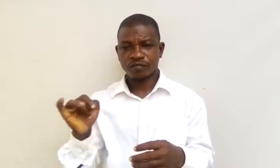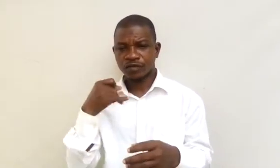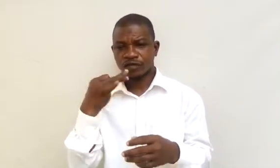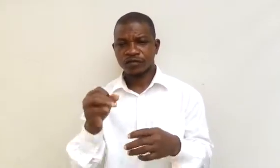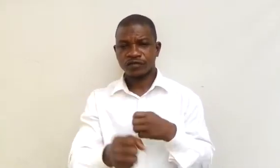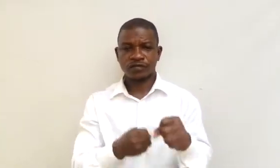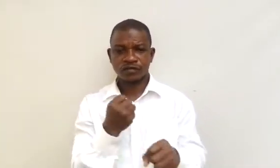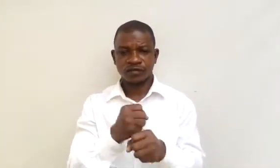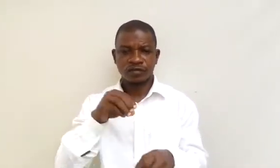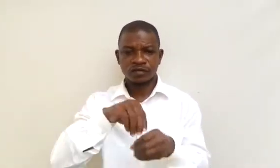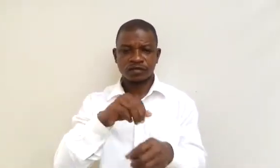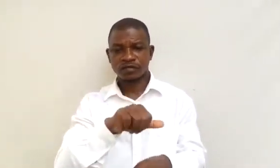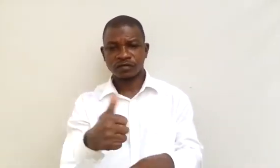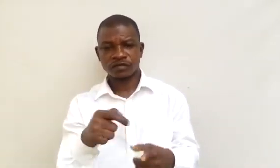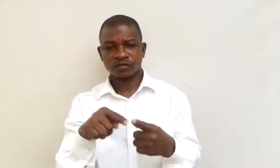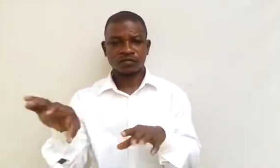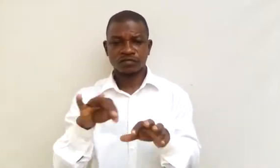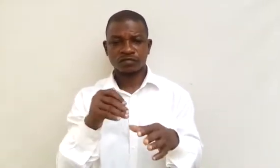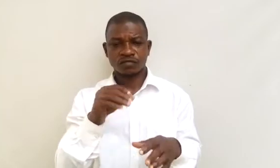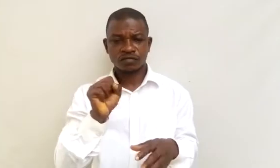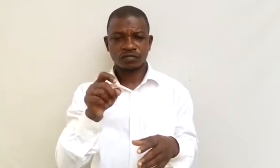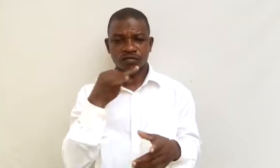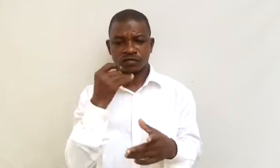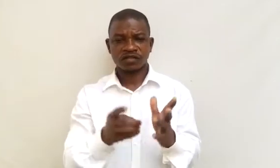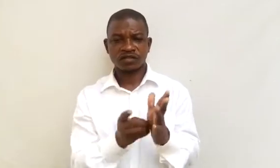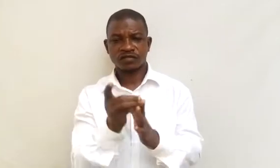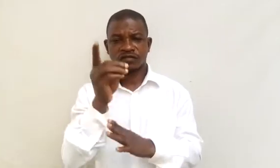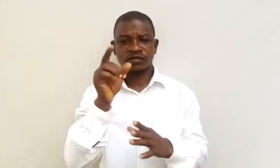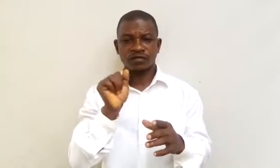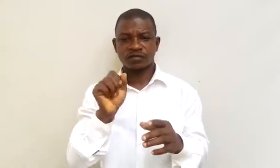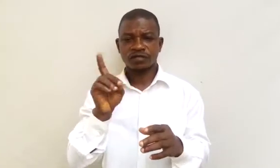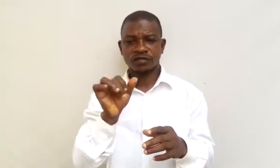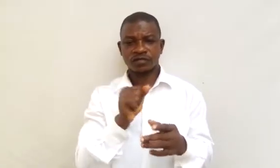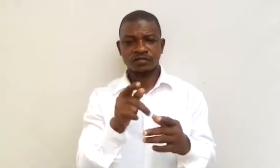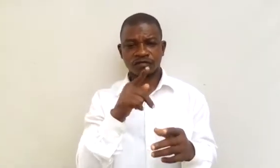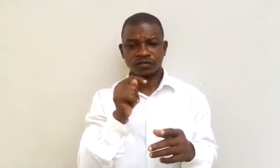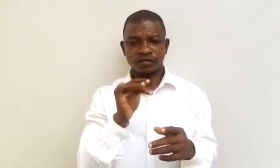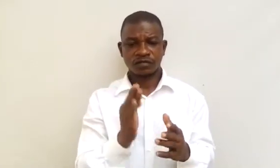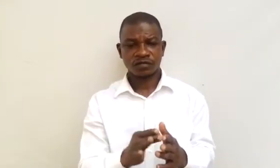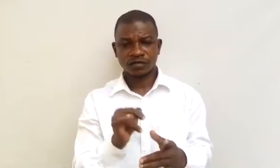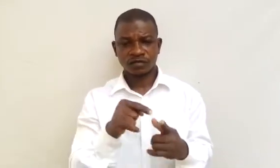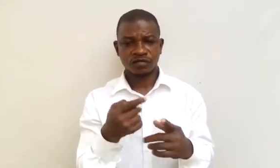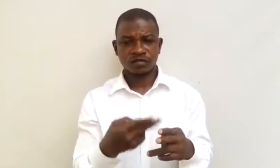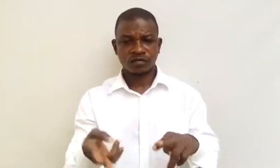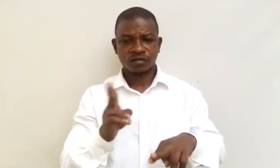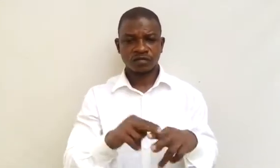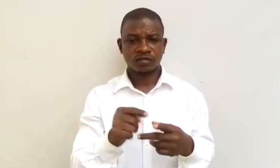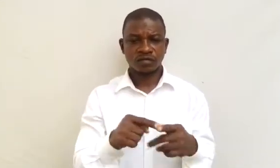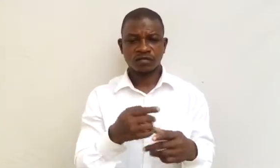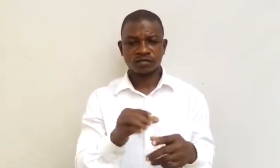order to do so, they developed adaptations to increase their chances of